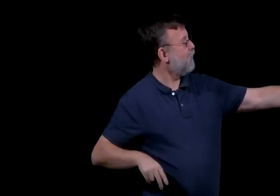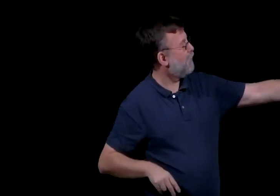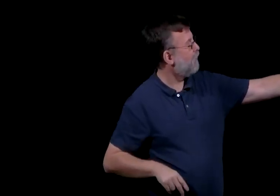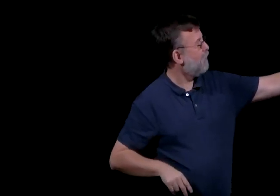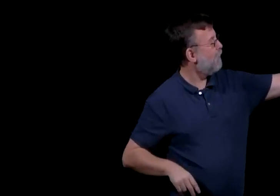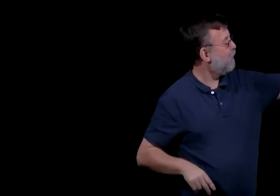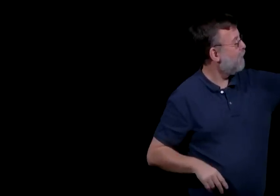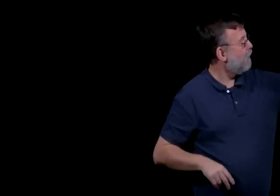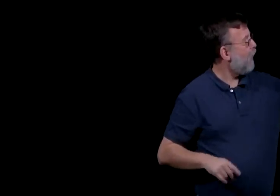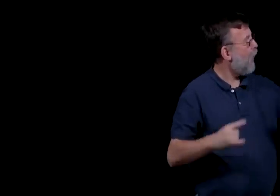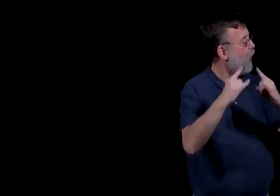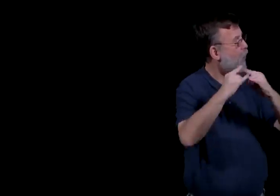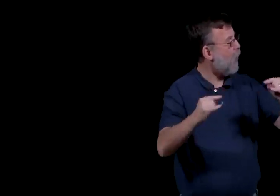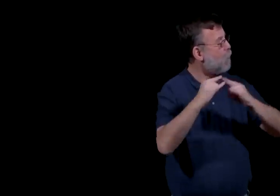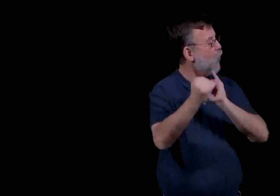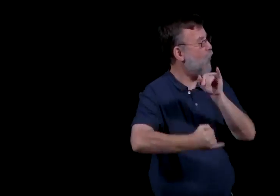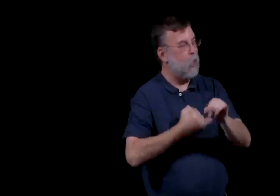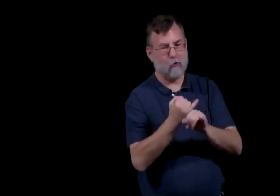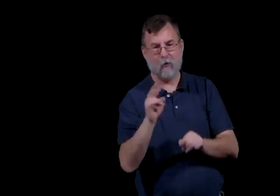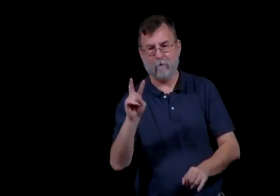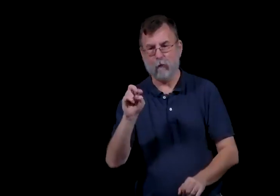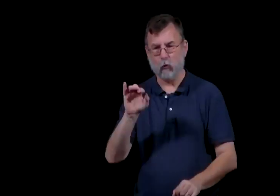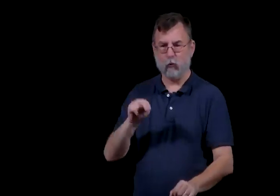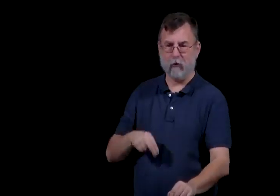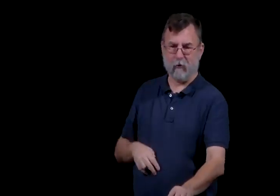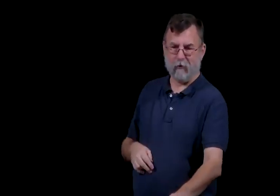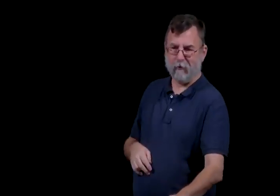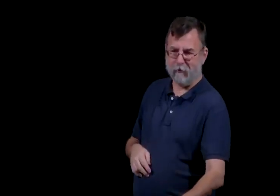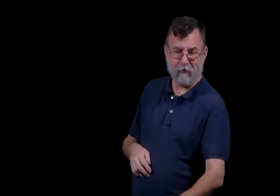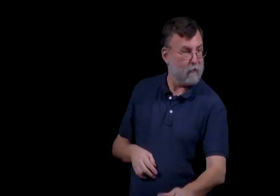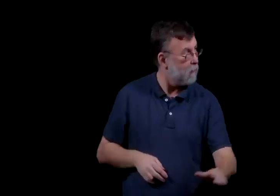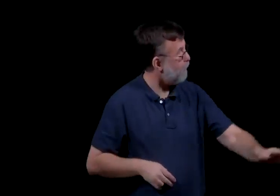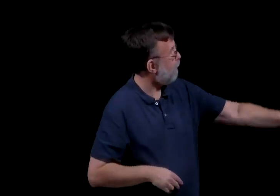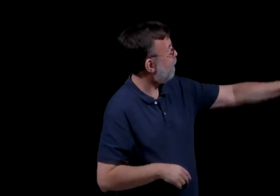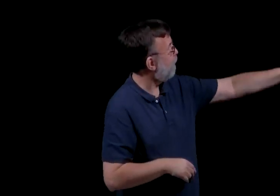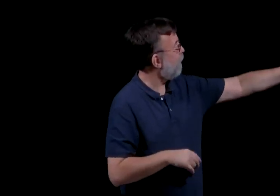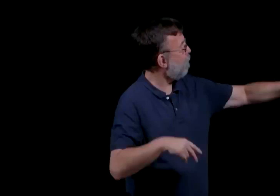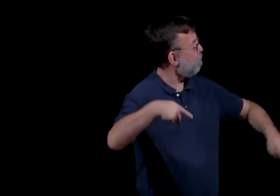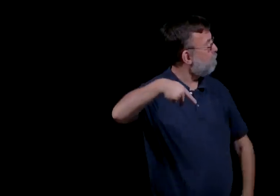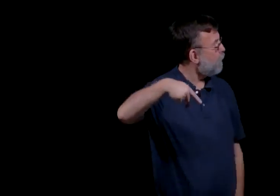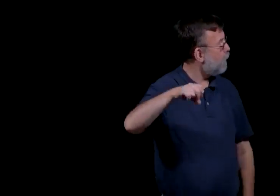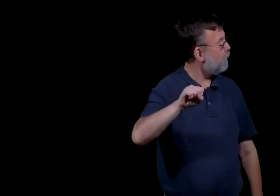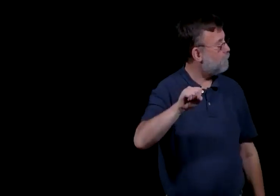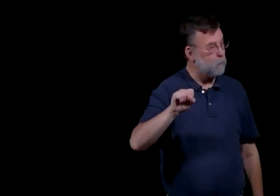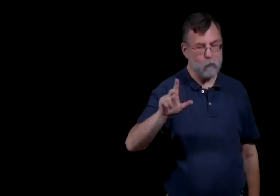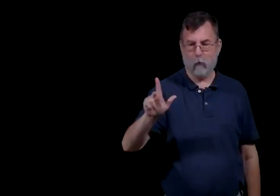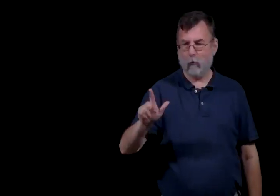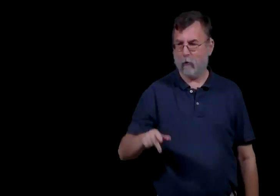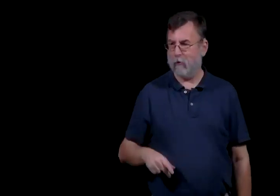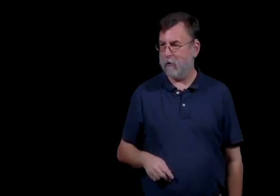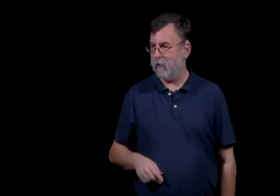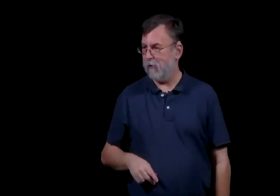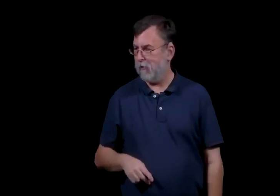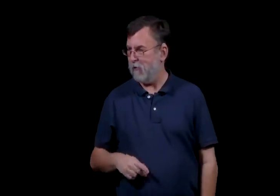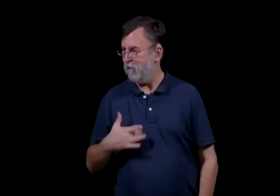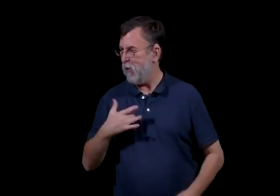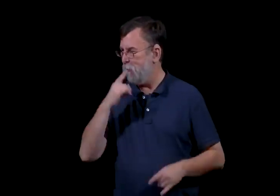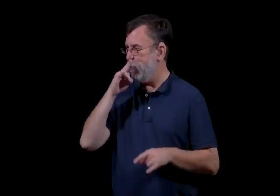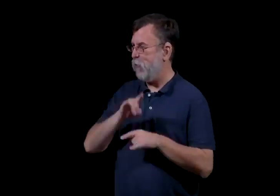23. And they're calling this a campground. And this is Campers International Version,